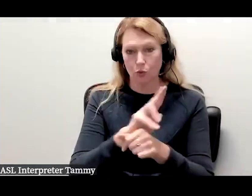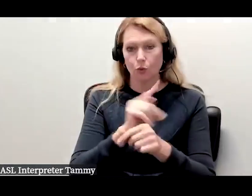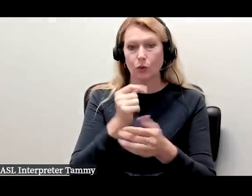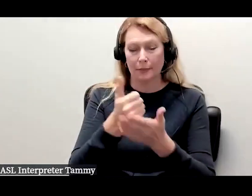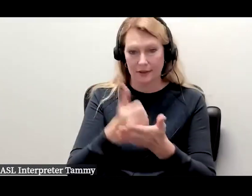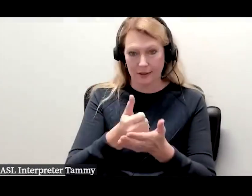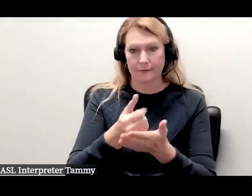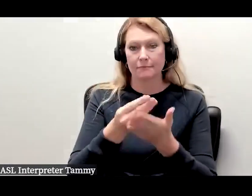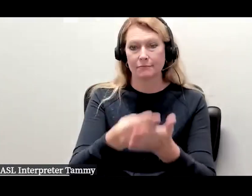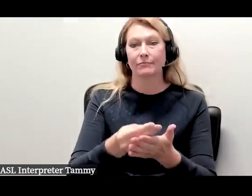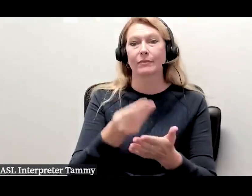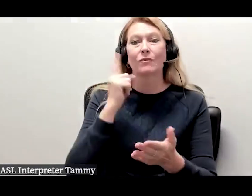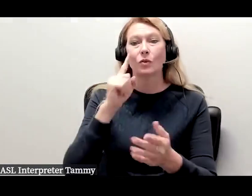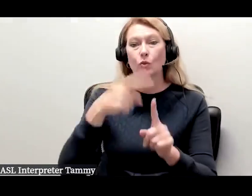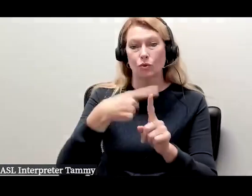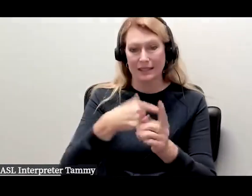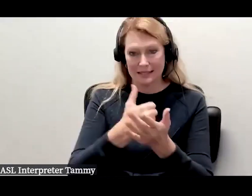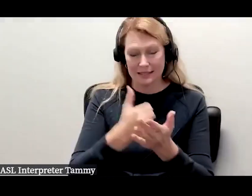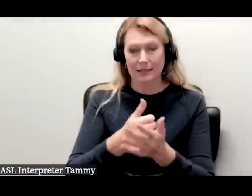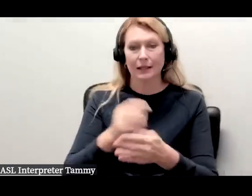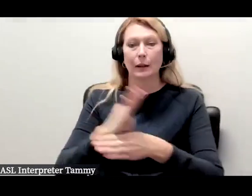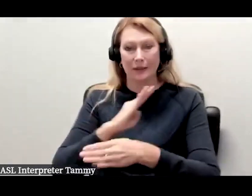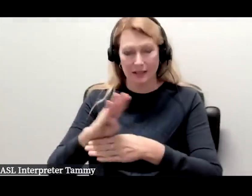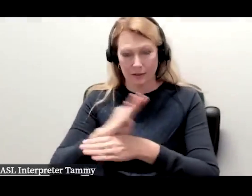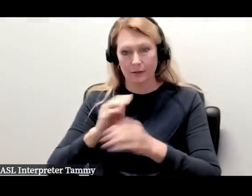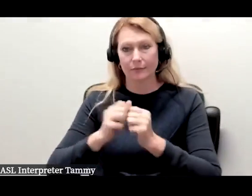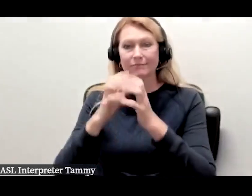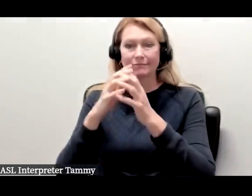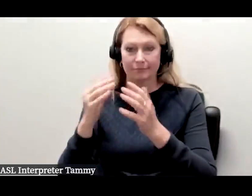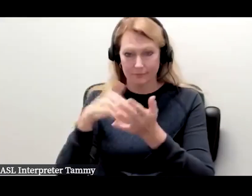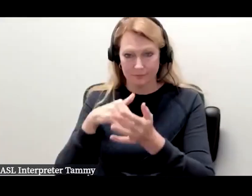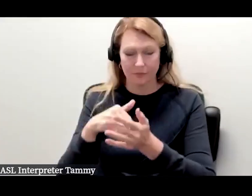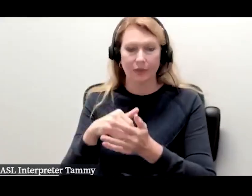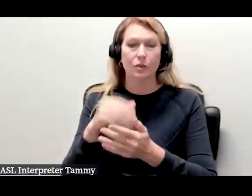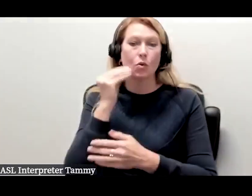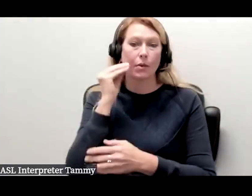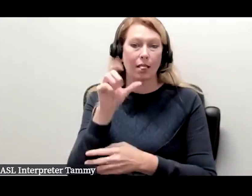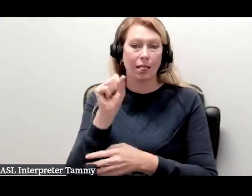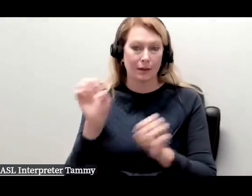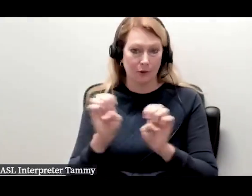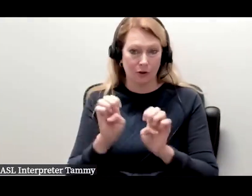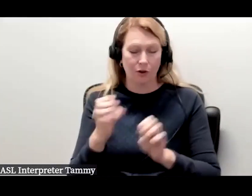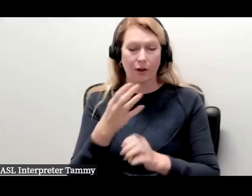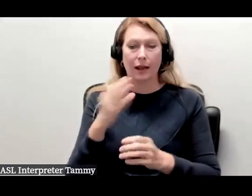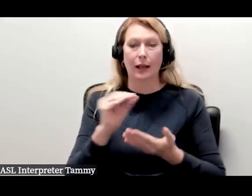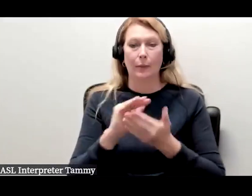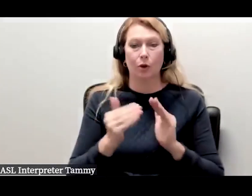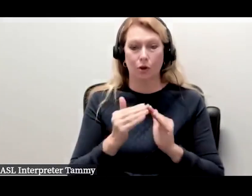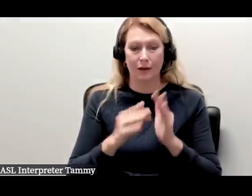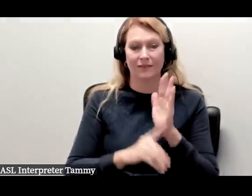rental assistance, business restabilization grants, homeless emergency shelter, and community development